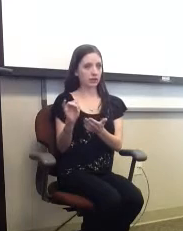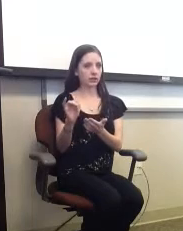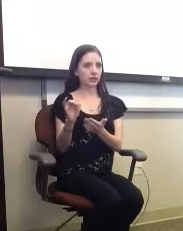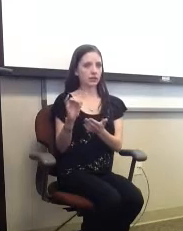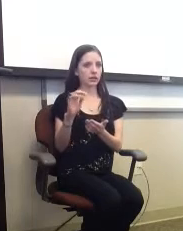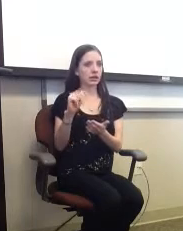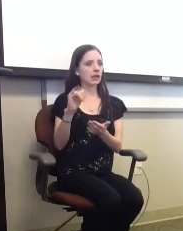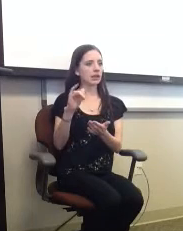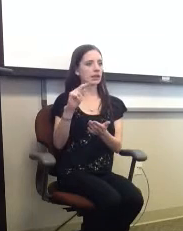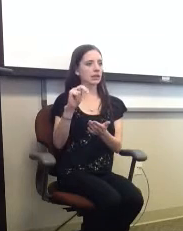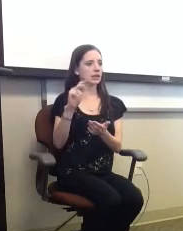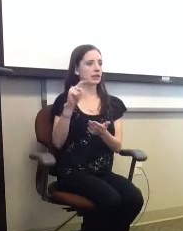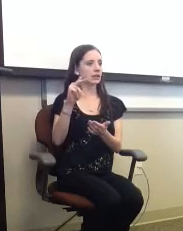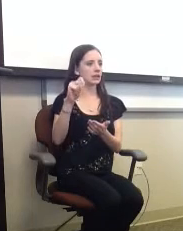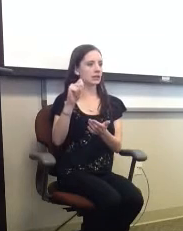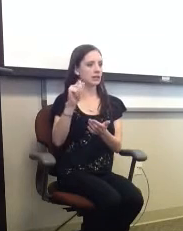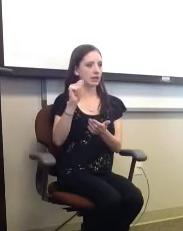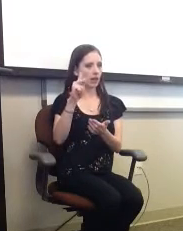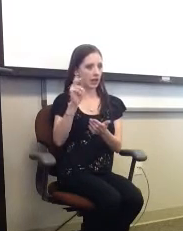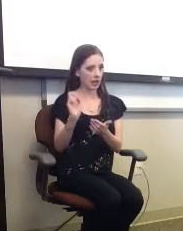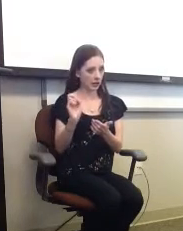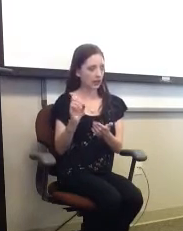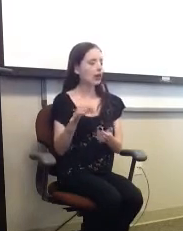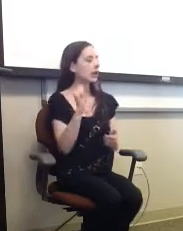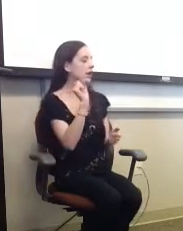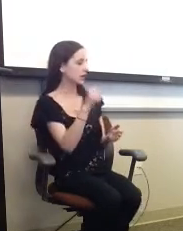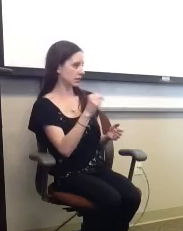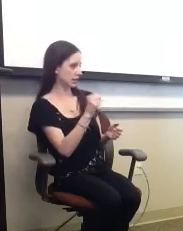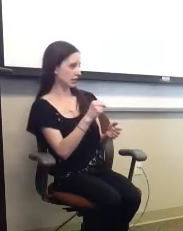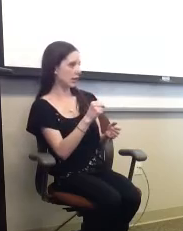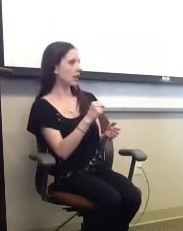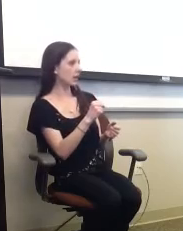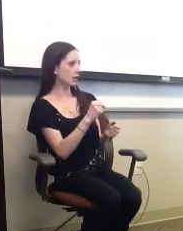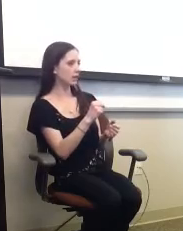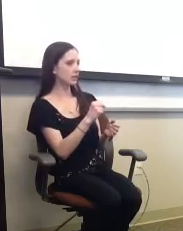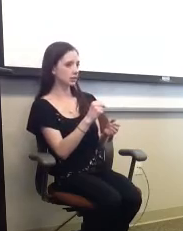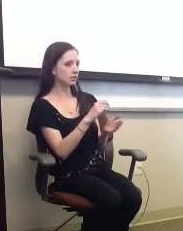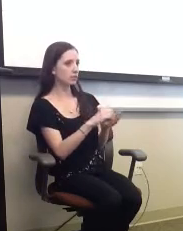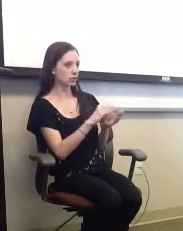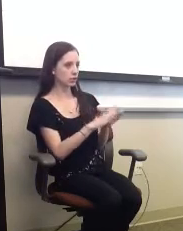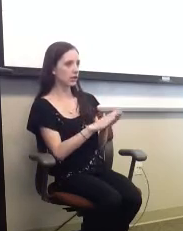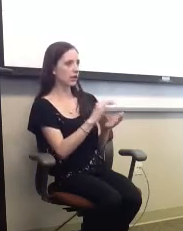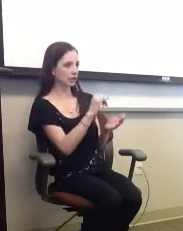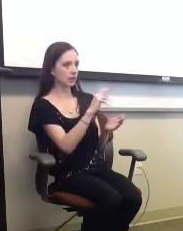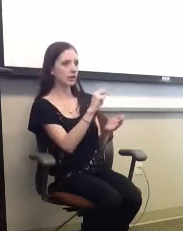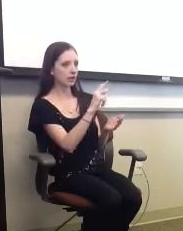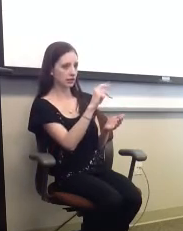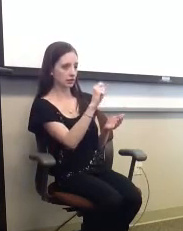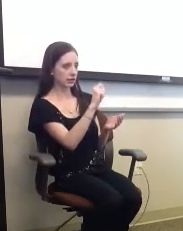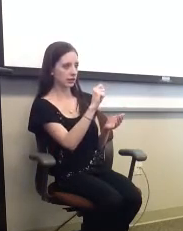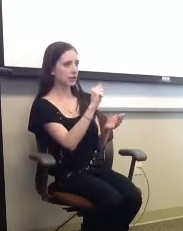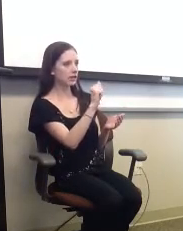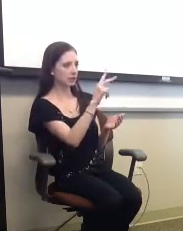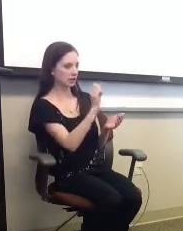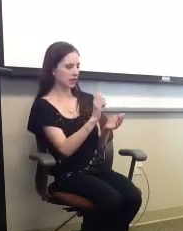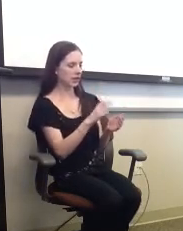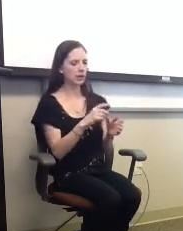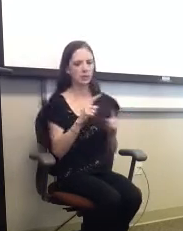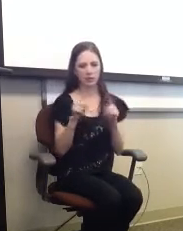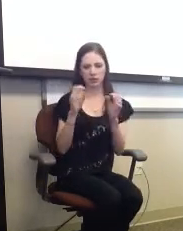for the intake to the group, and then But you need to decide who's doing the intake on it. if I get people, what I would do is then I would get the report